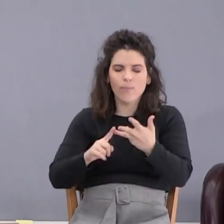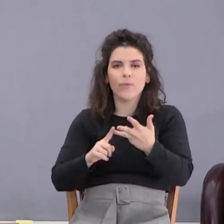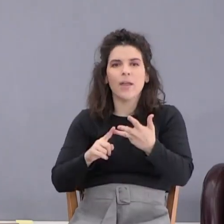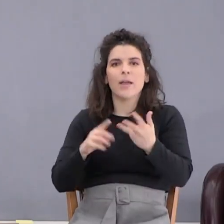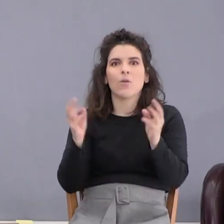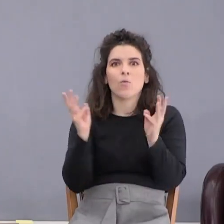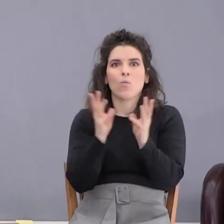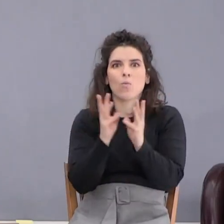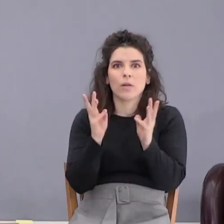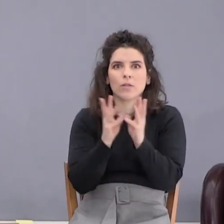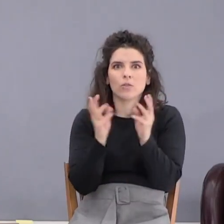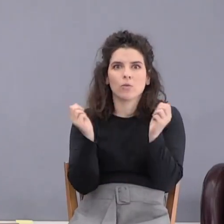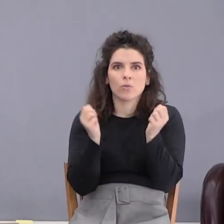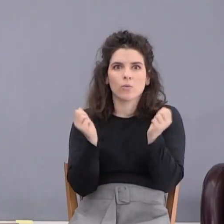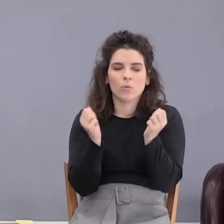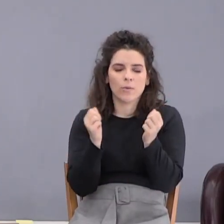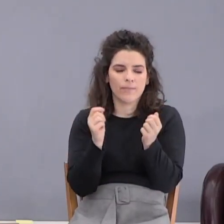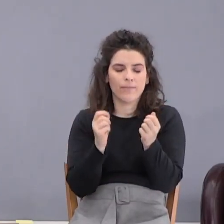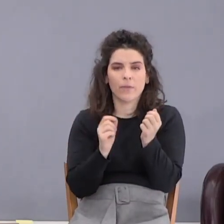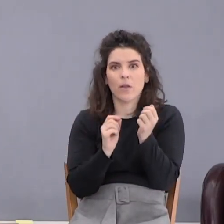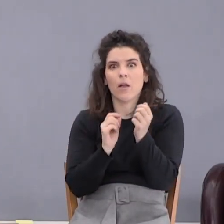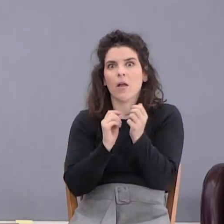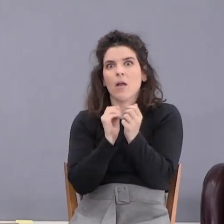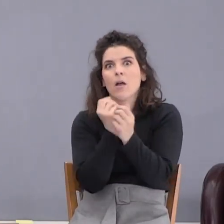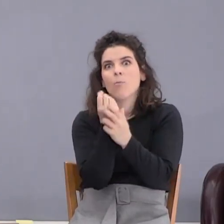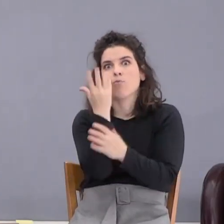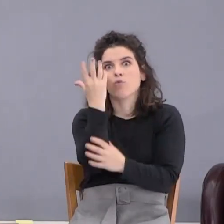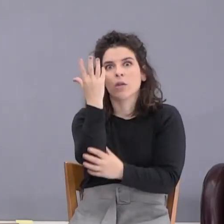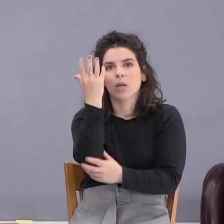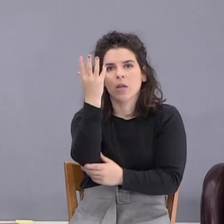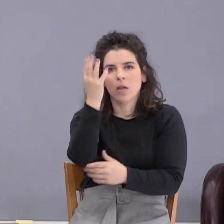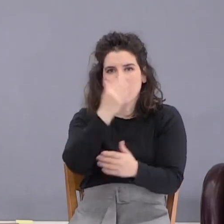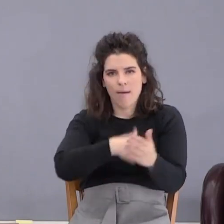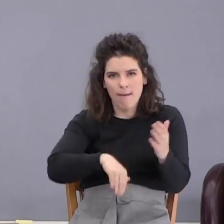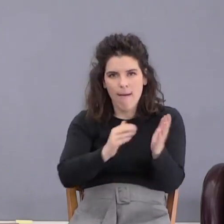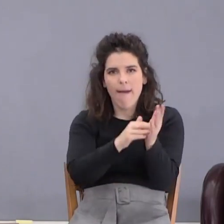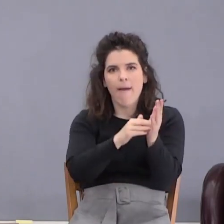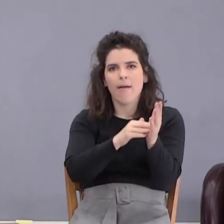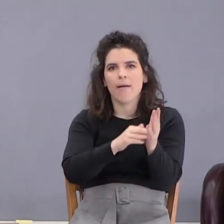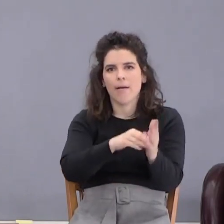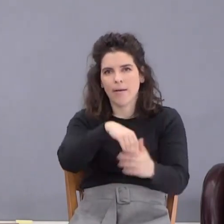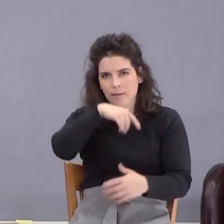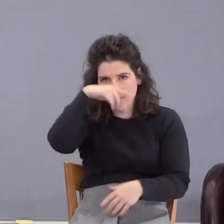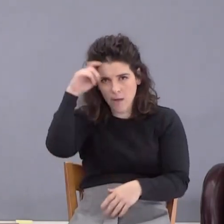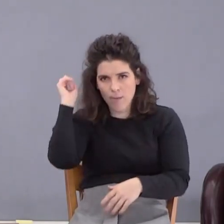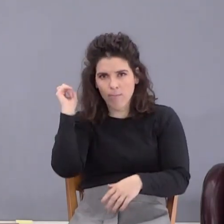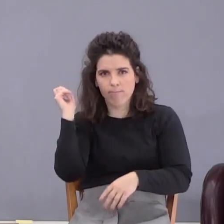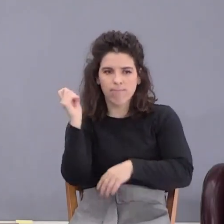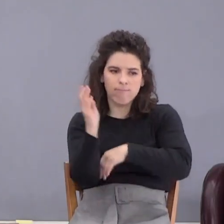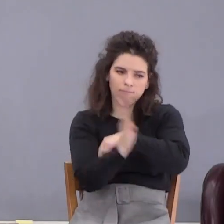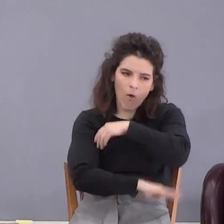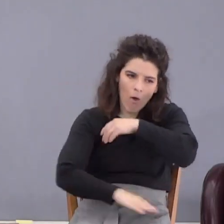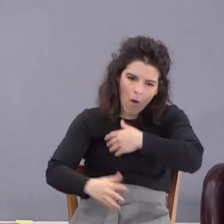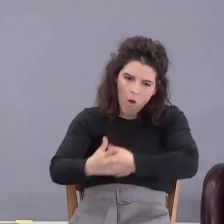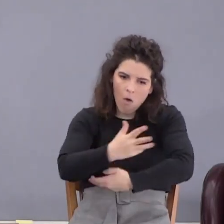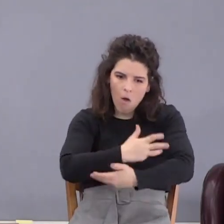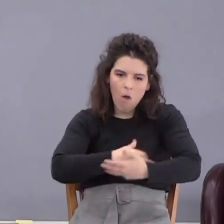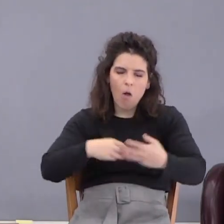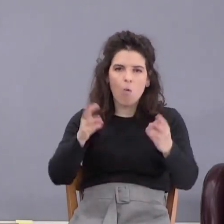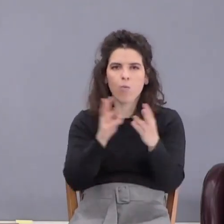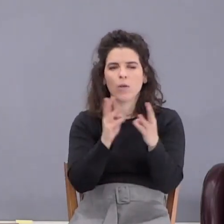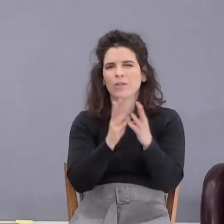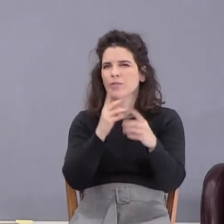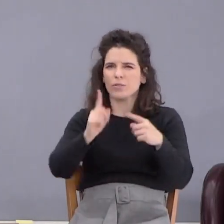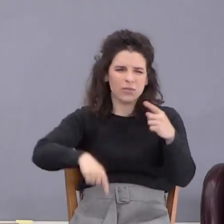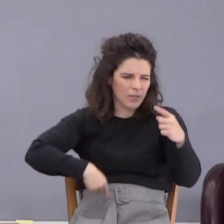winter. And then what happens the following spring? Life. And it throughout human history, you understand, you have these